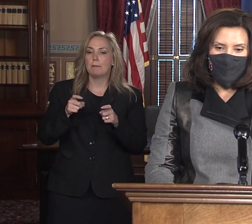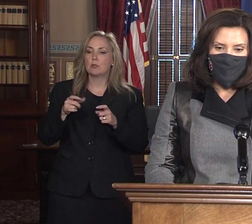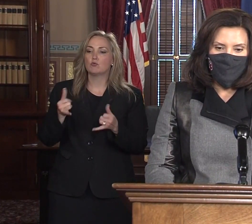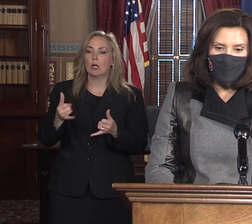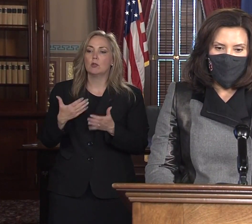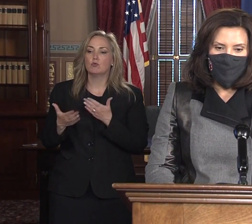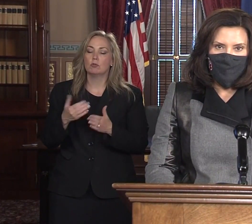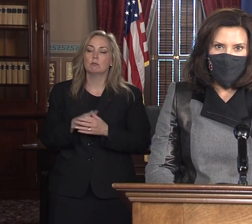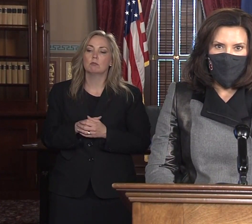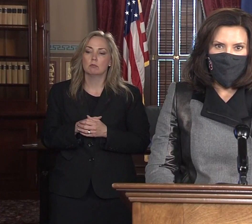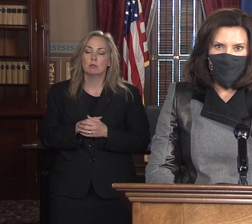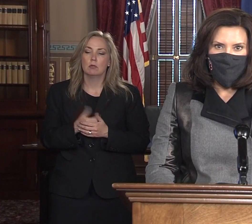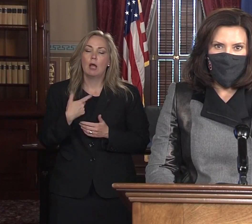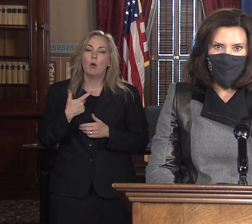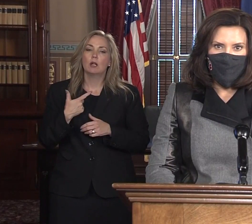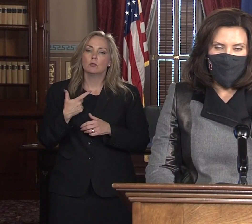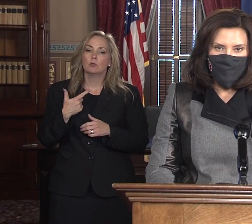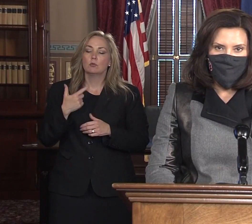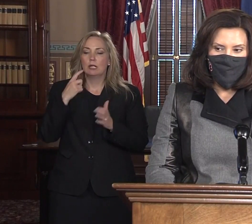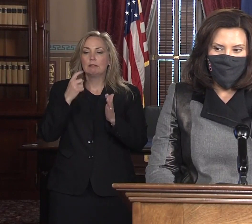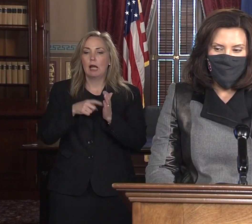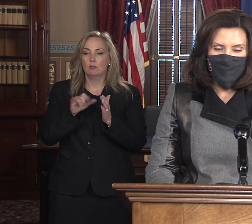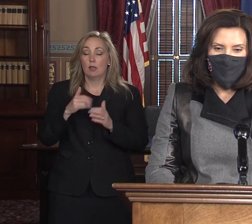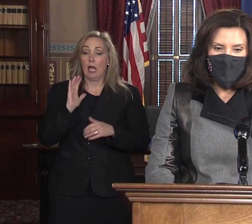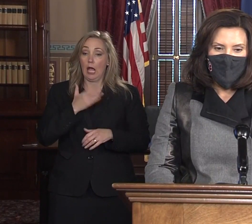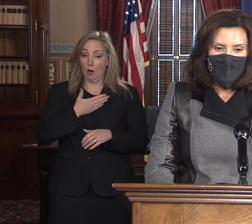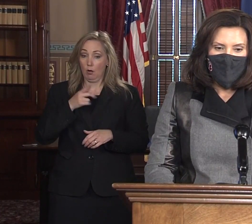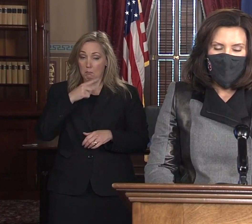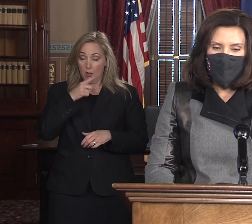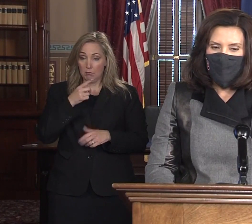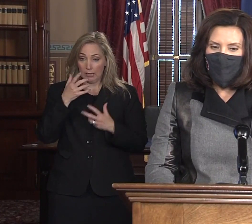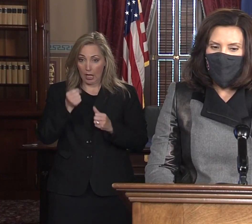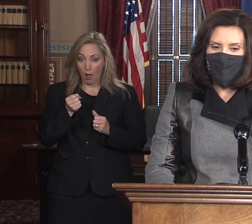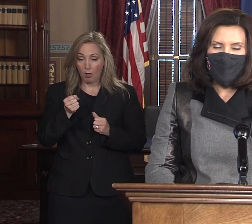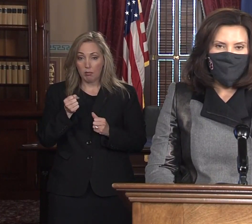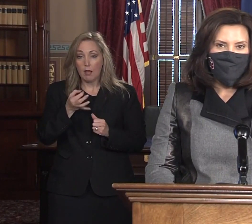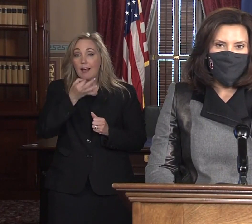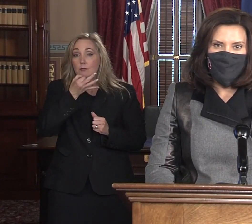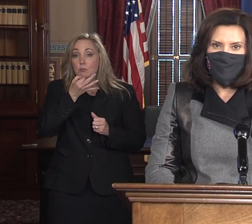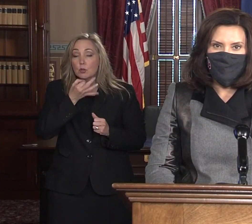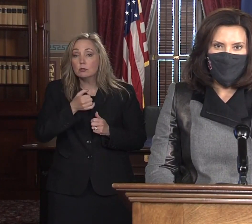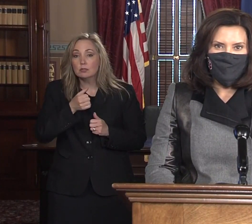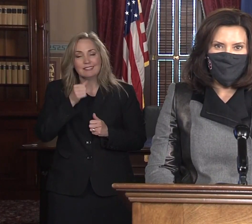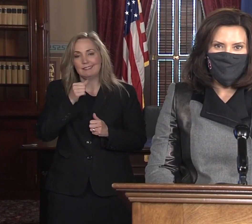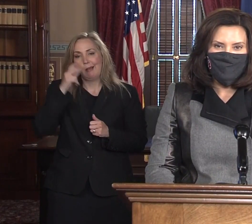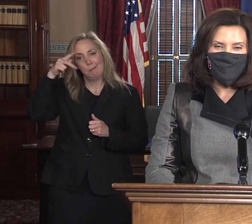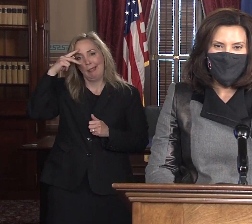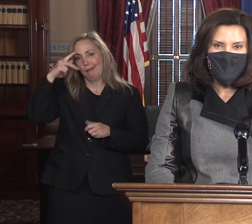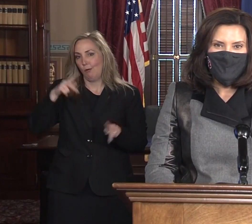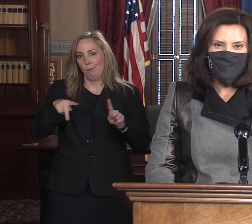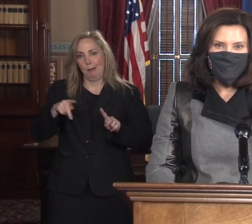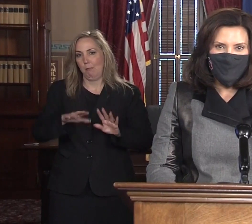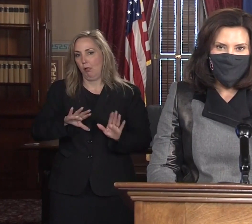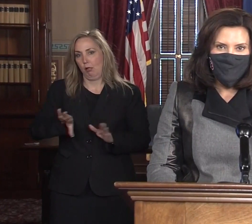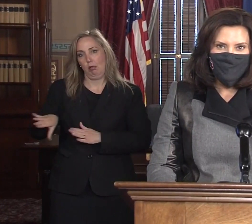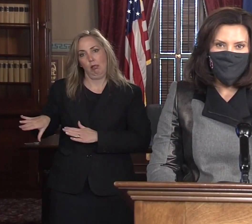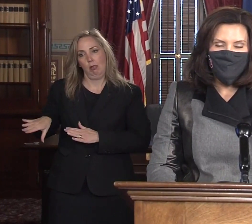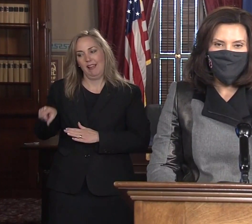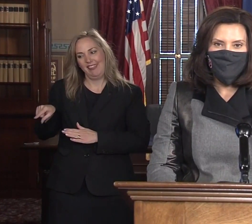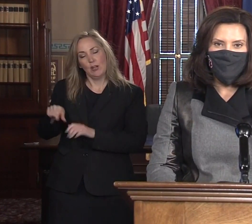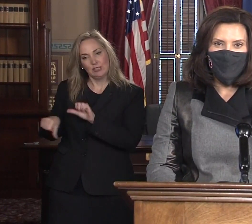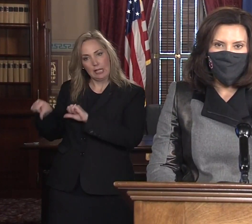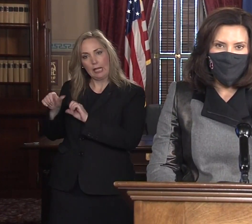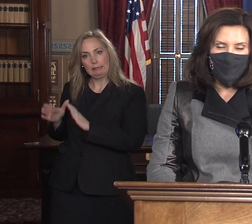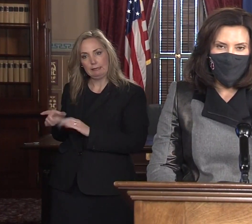to acknowledge that our public health experts are not political people. They're